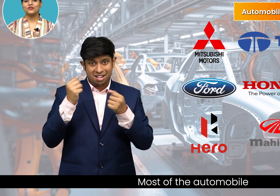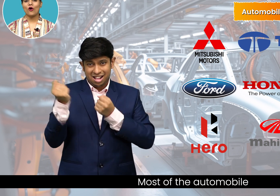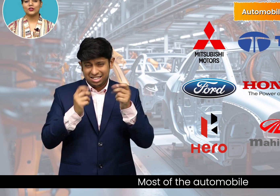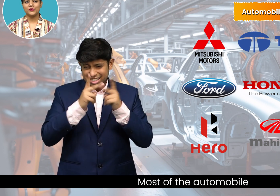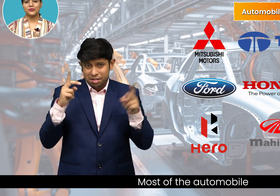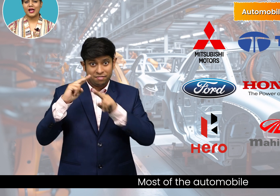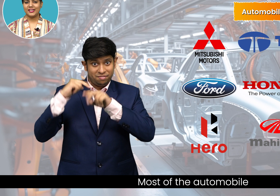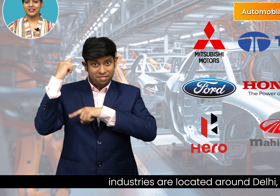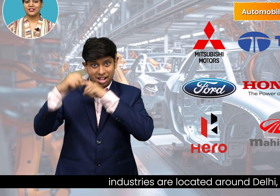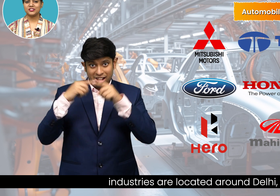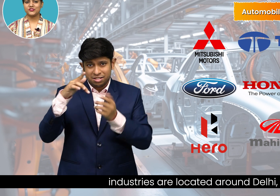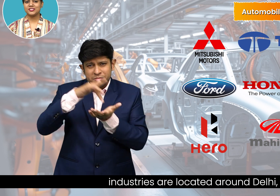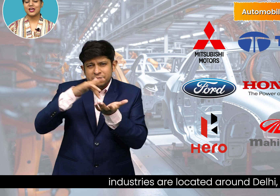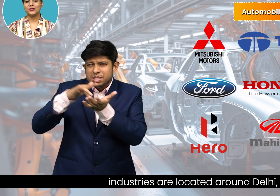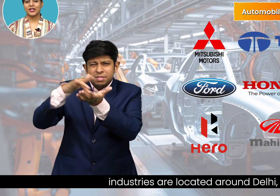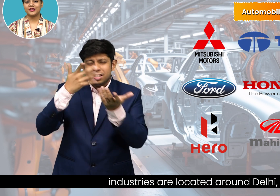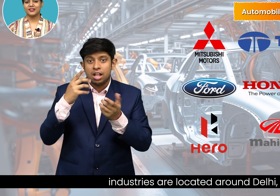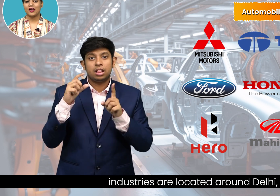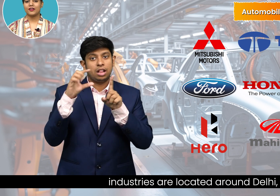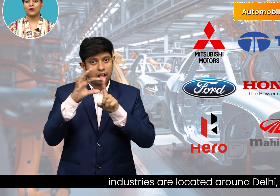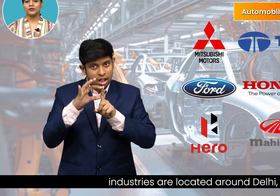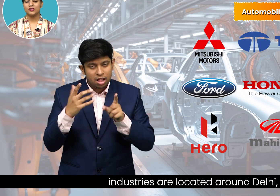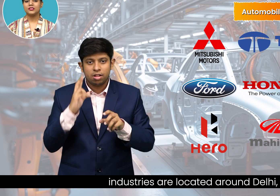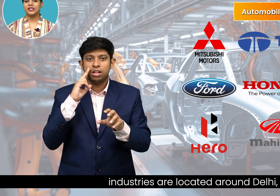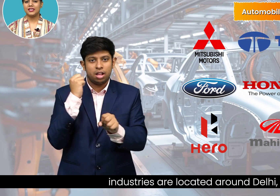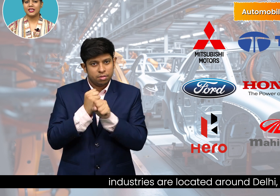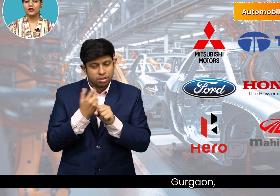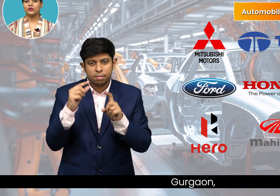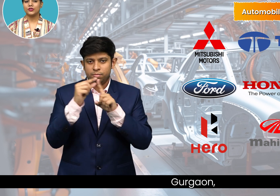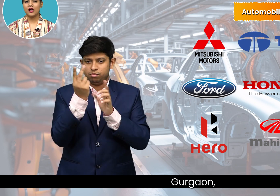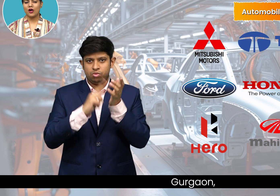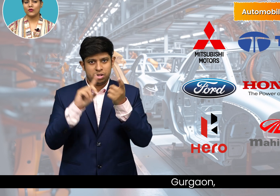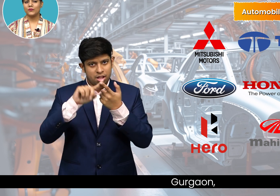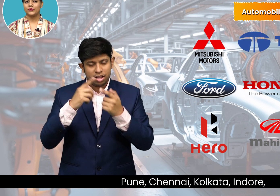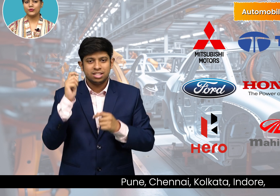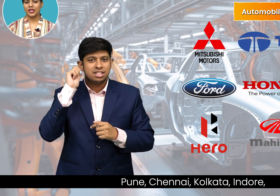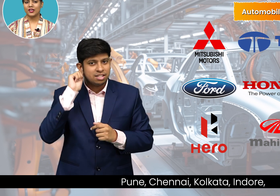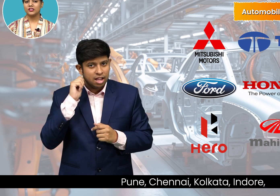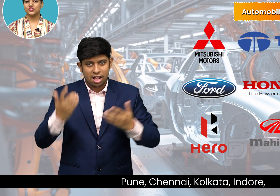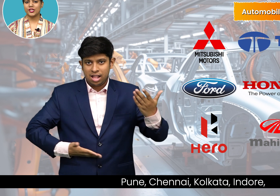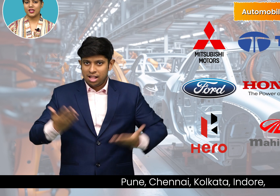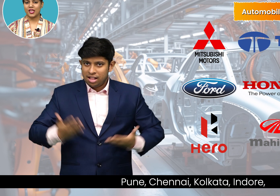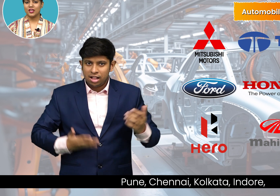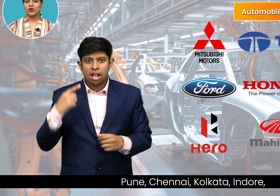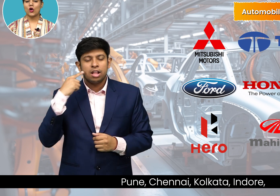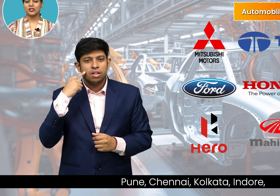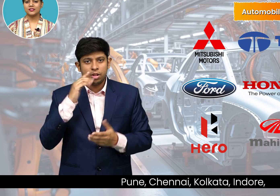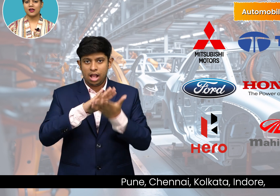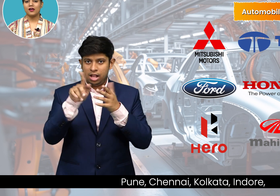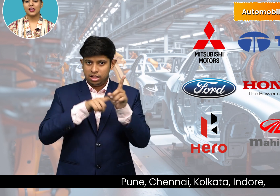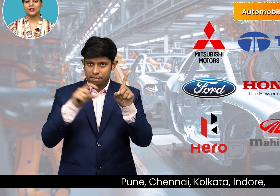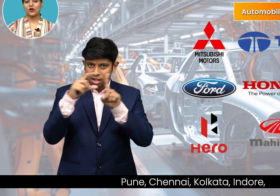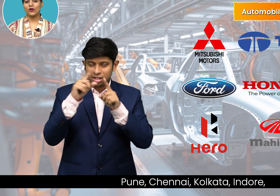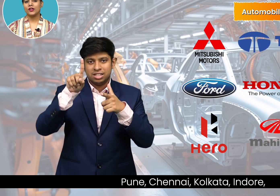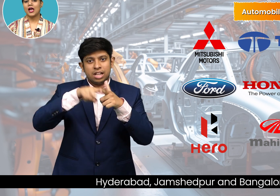Most of the automobile industries are located around Delhi, Gurgaon, Pune, Chennai,